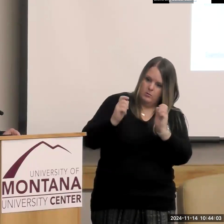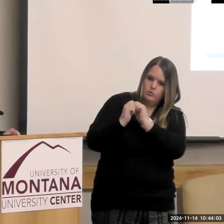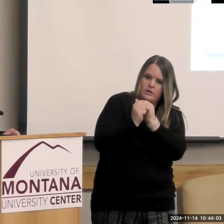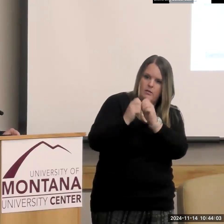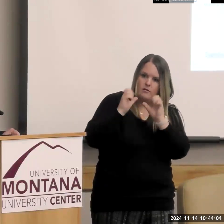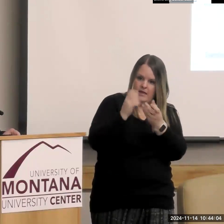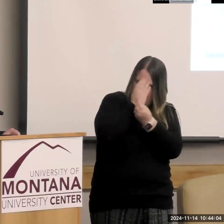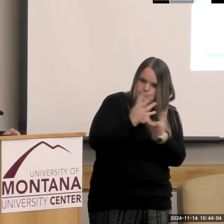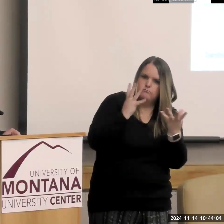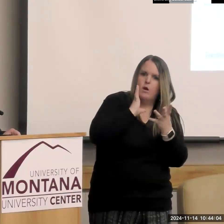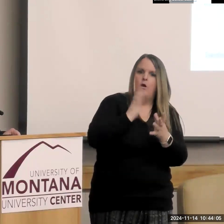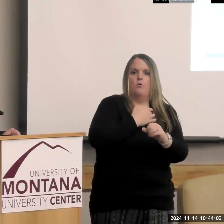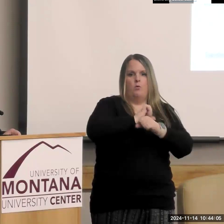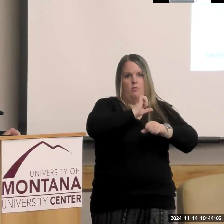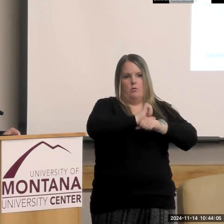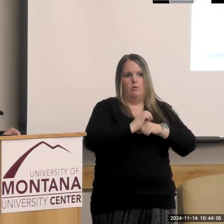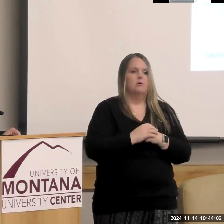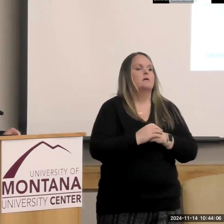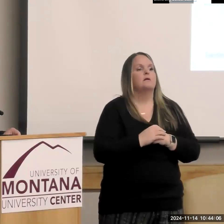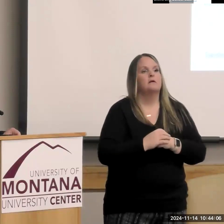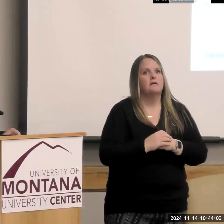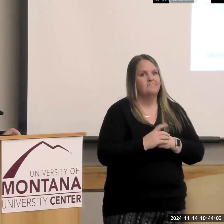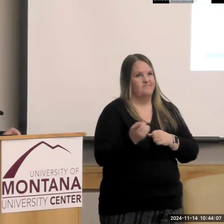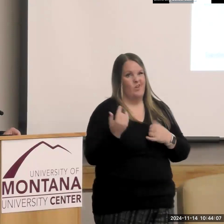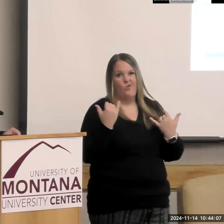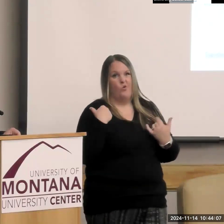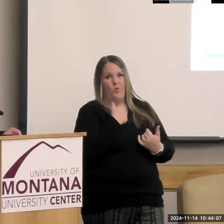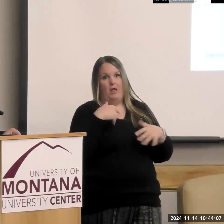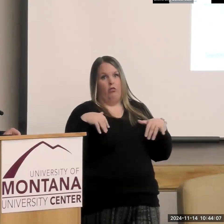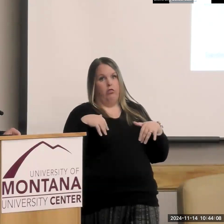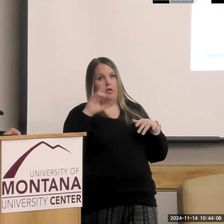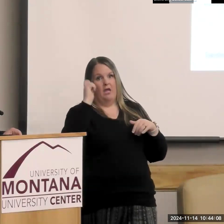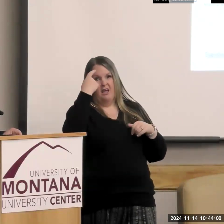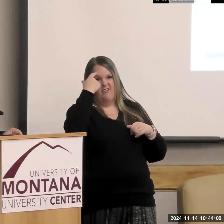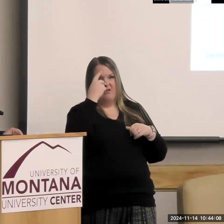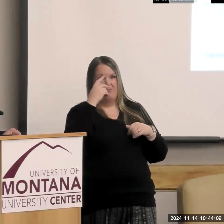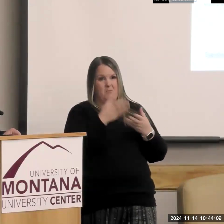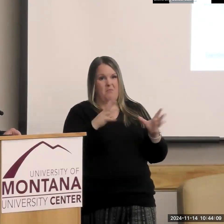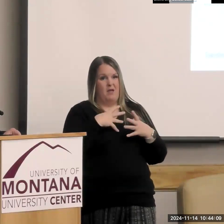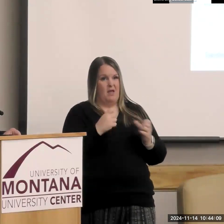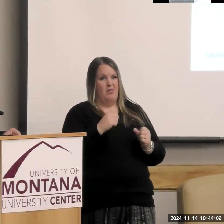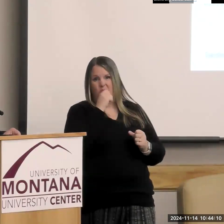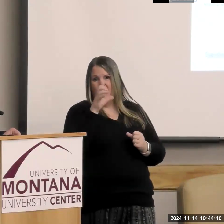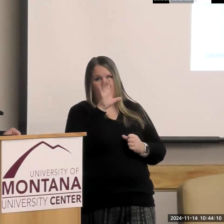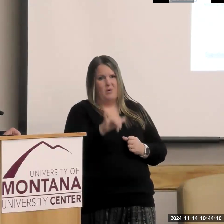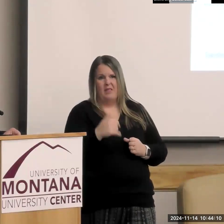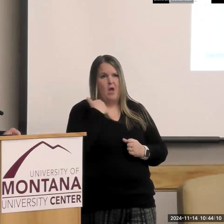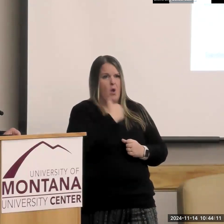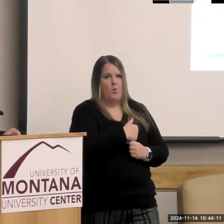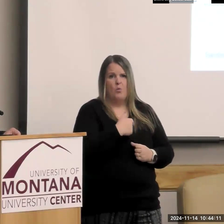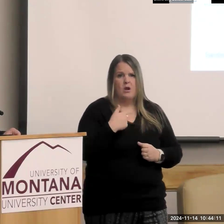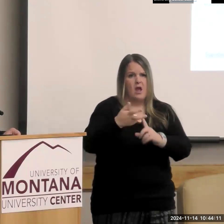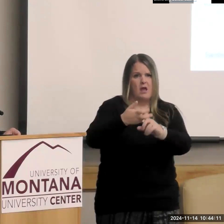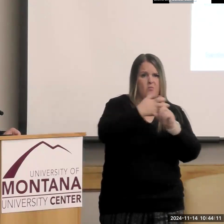And this is, again, we're not doing this. We're not doing this in governmental public health. We're not convening populations with